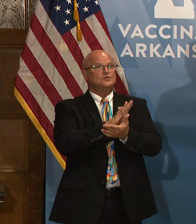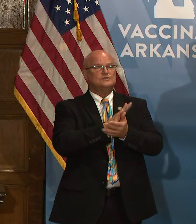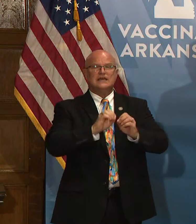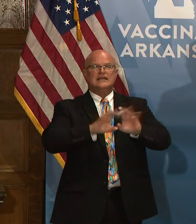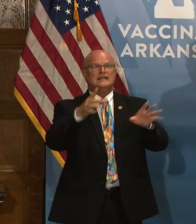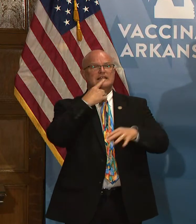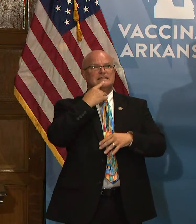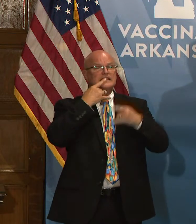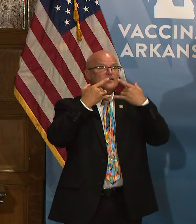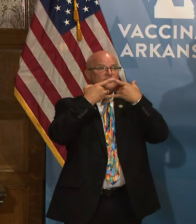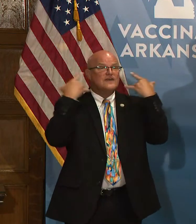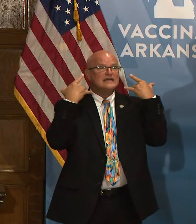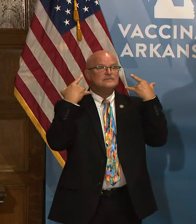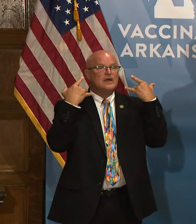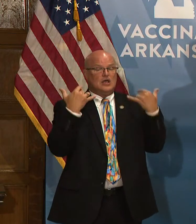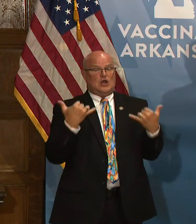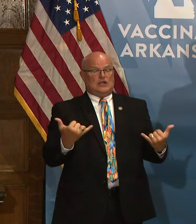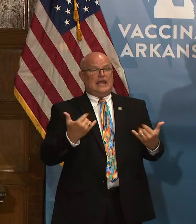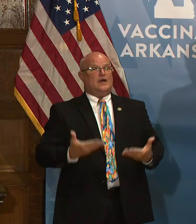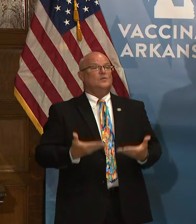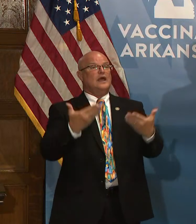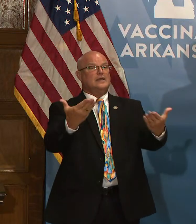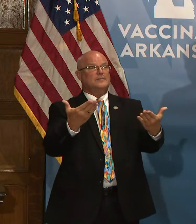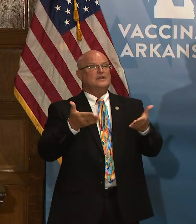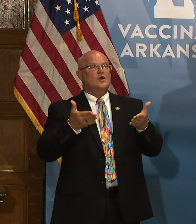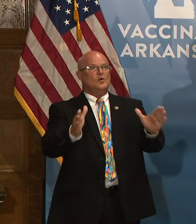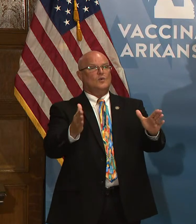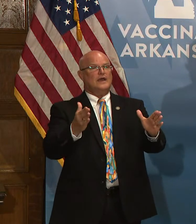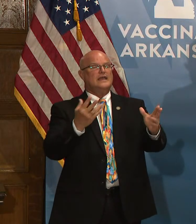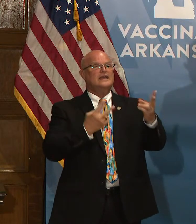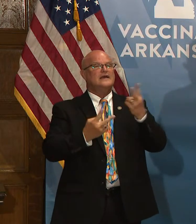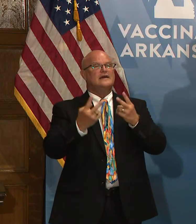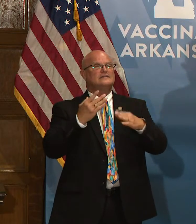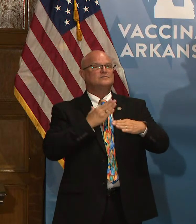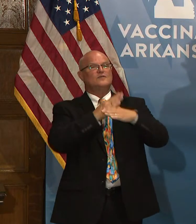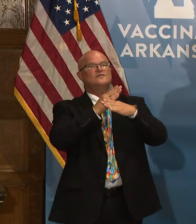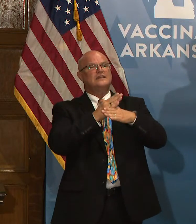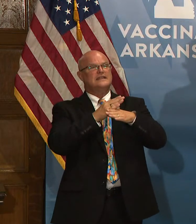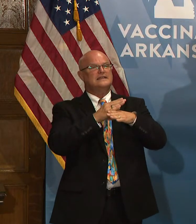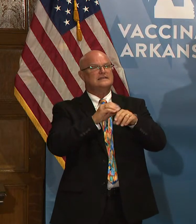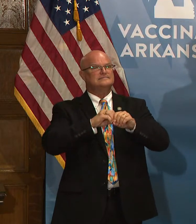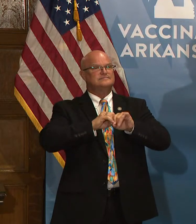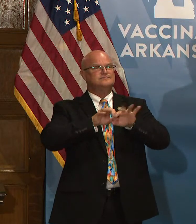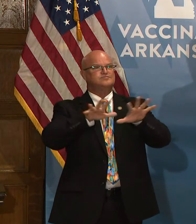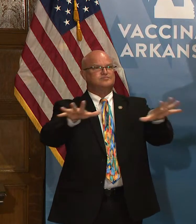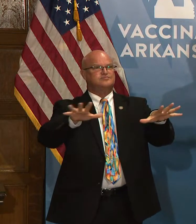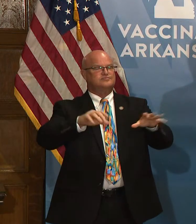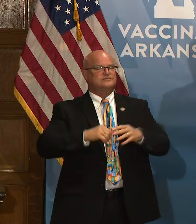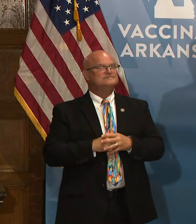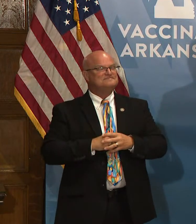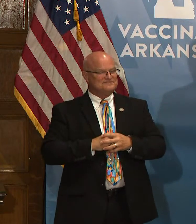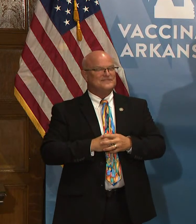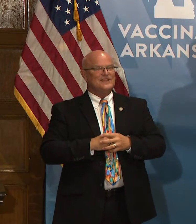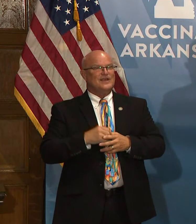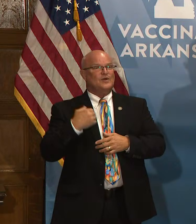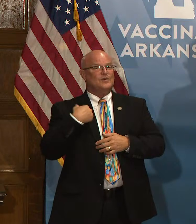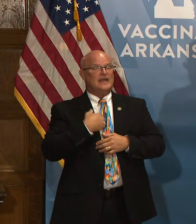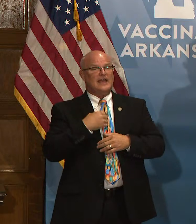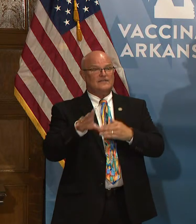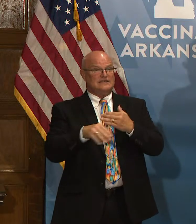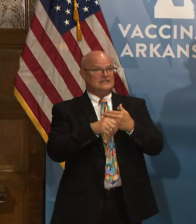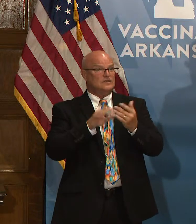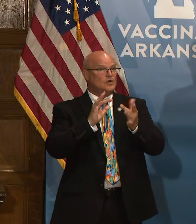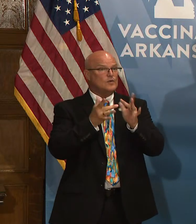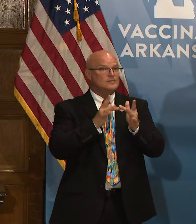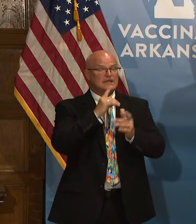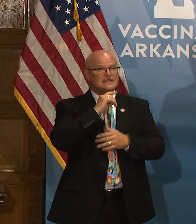clearly said face masks are now recommended as a way of reducing the spread of coronavirus. The edition that we had on the website